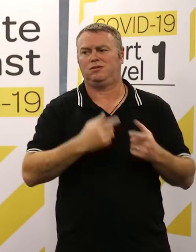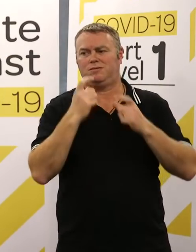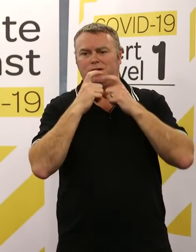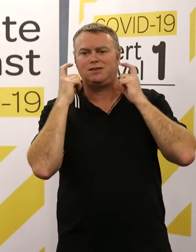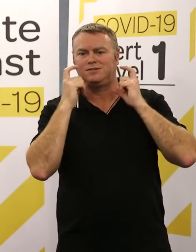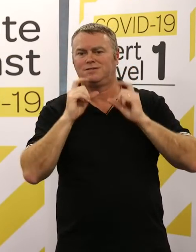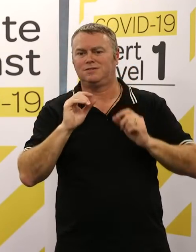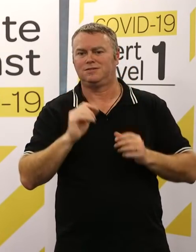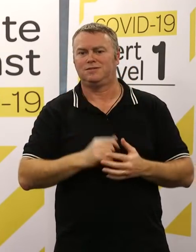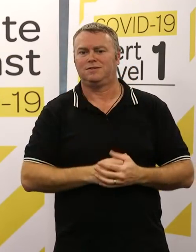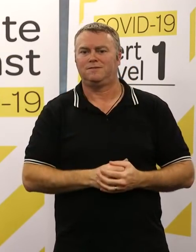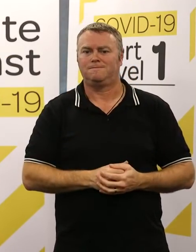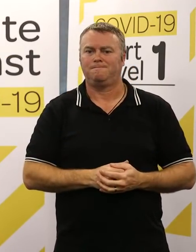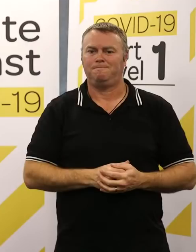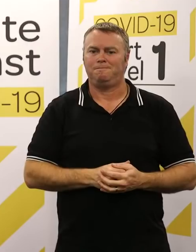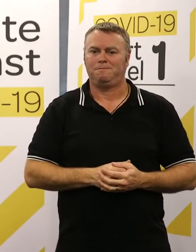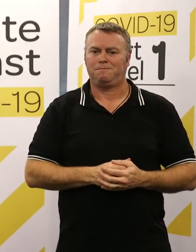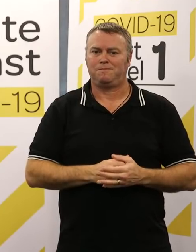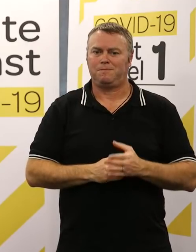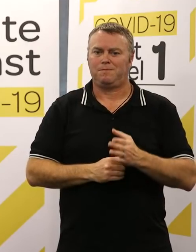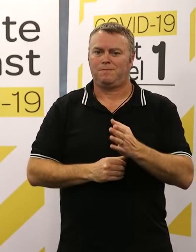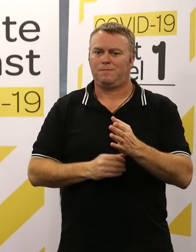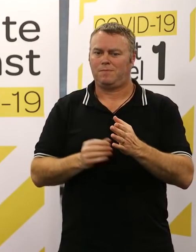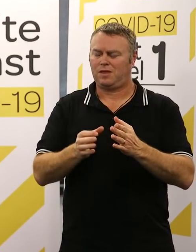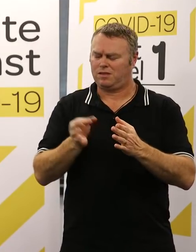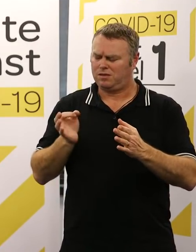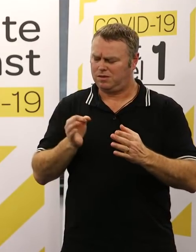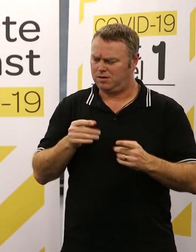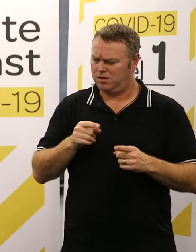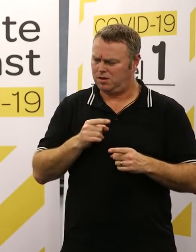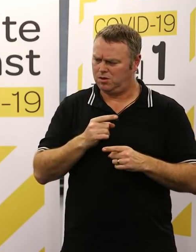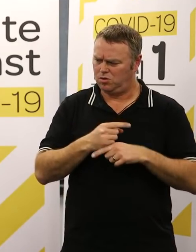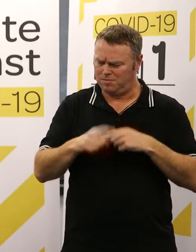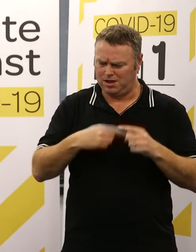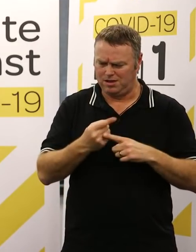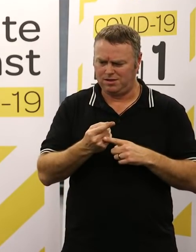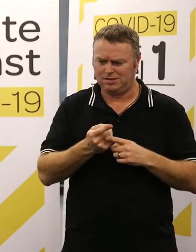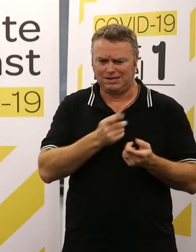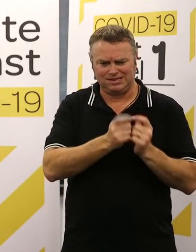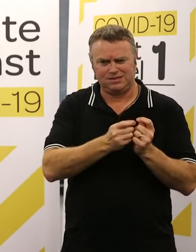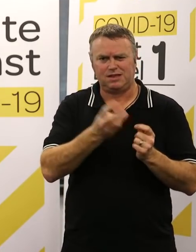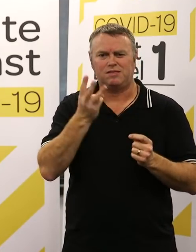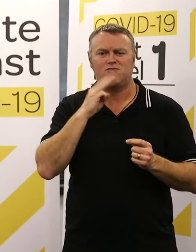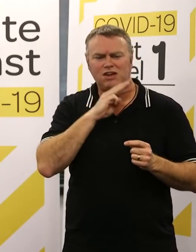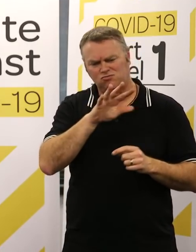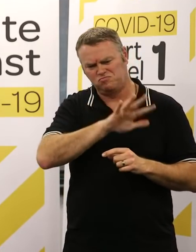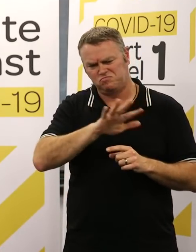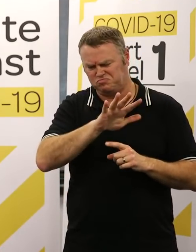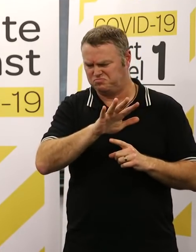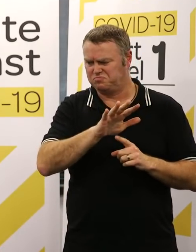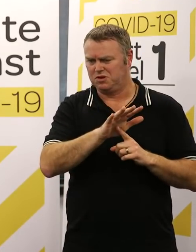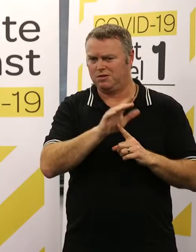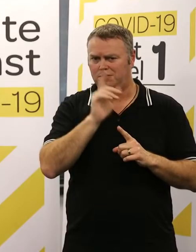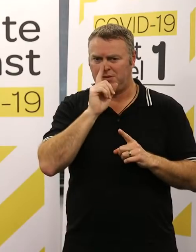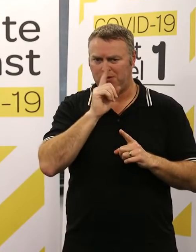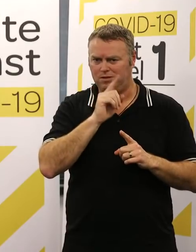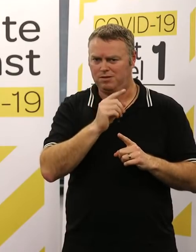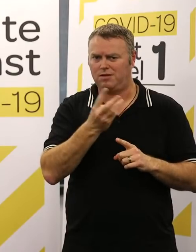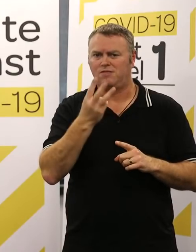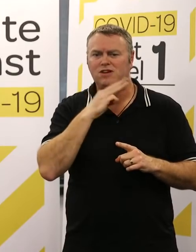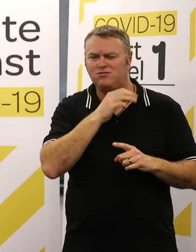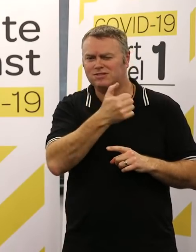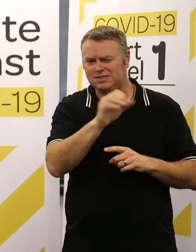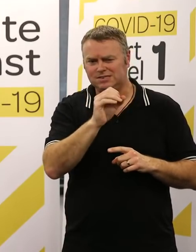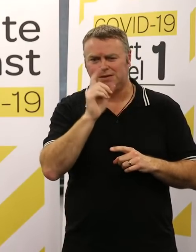or the tracing of the 360 people. So was it because that the system depended on them having a valid number with the NHI